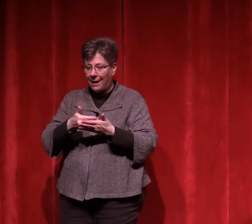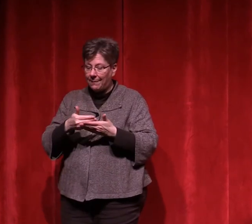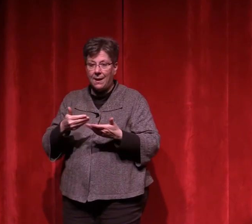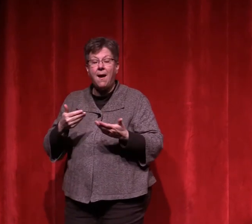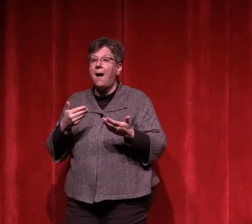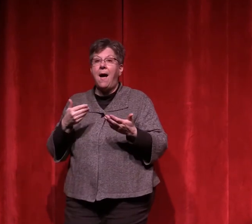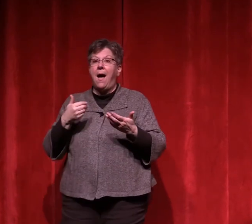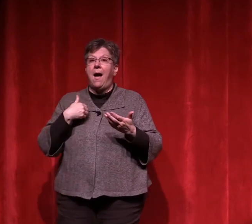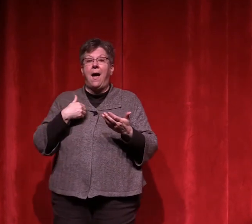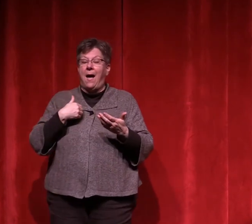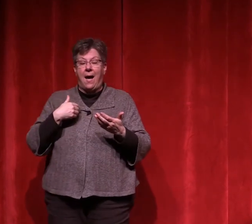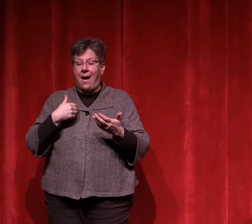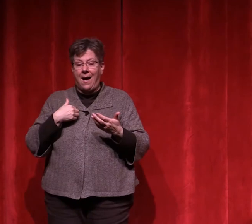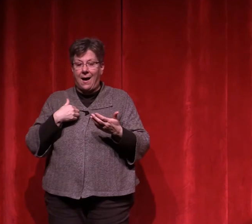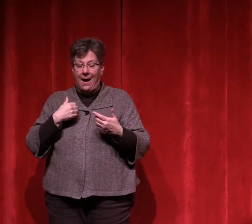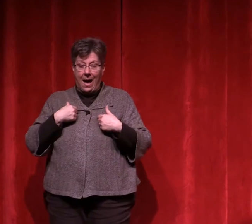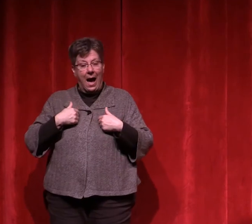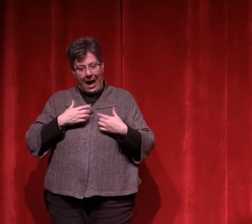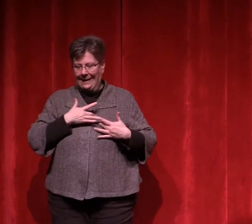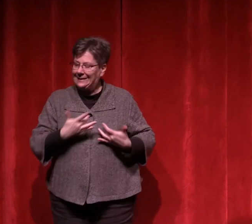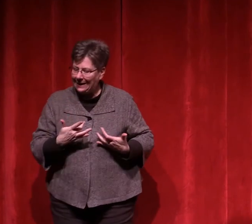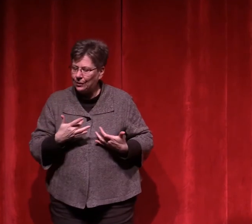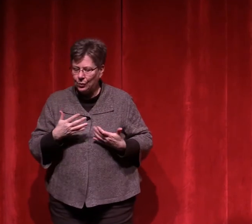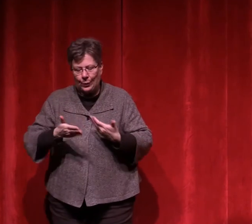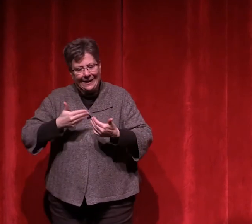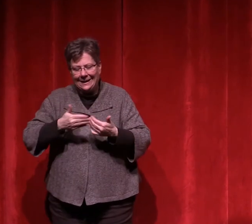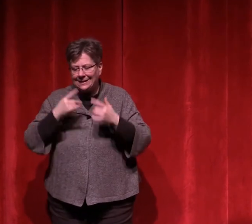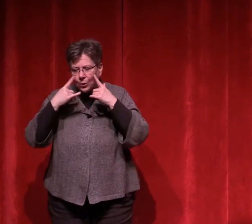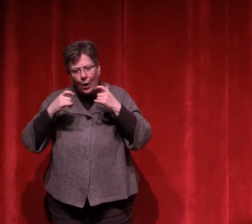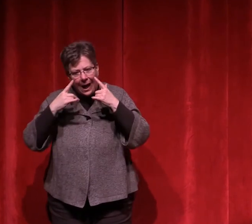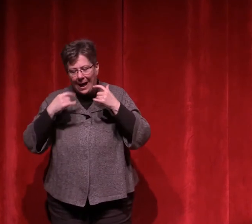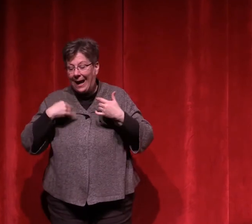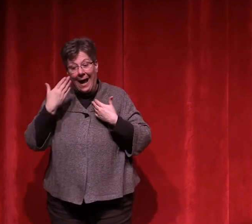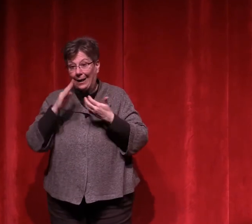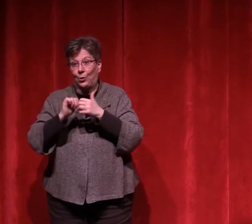dinner. As you might guess, I'm very emotional.